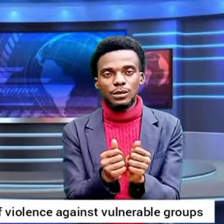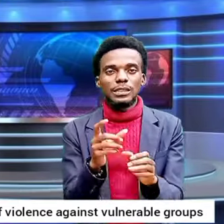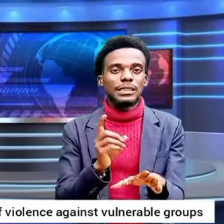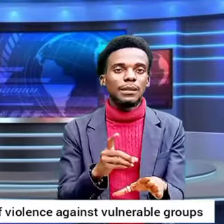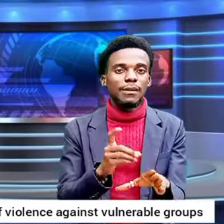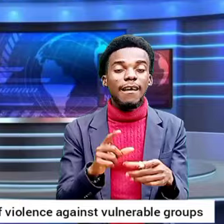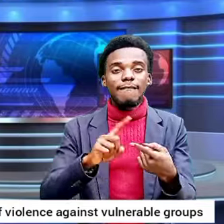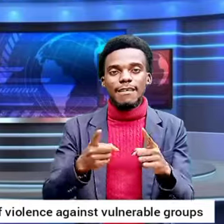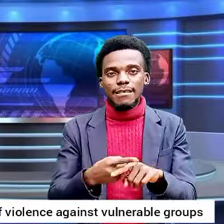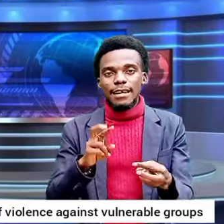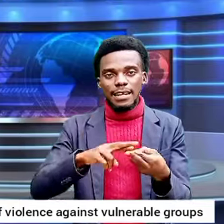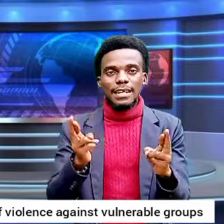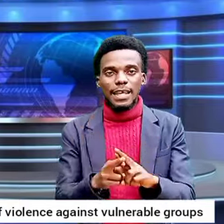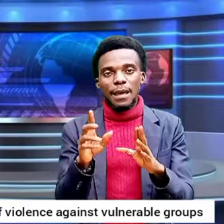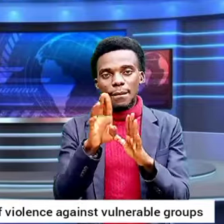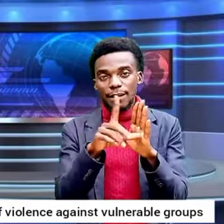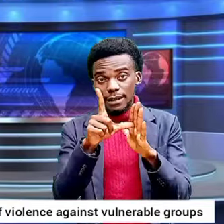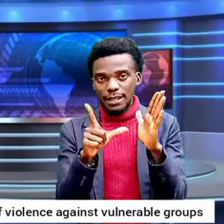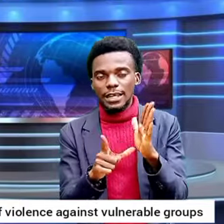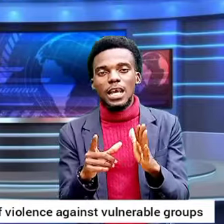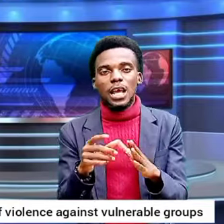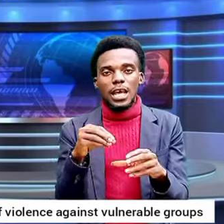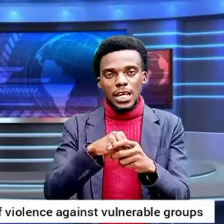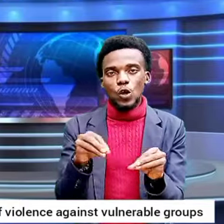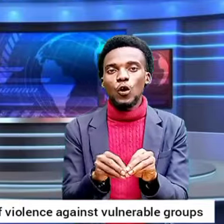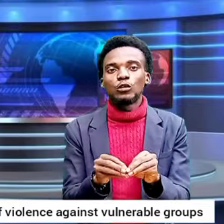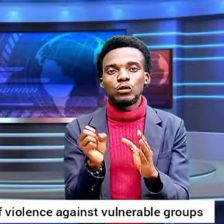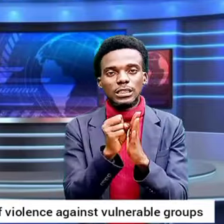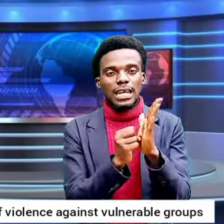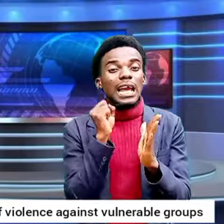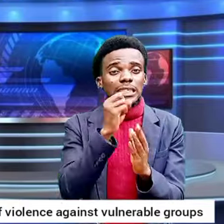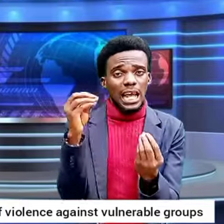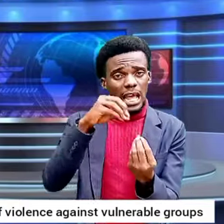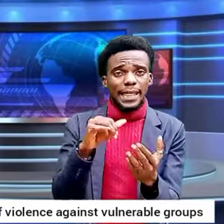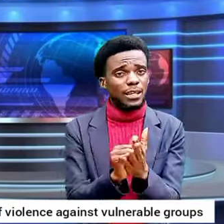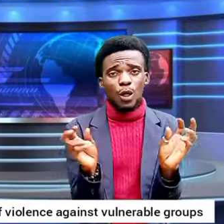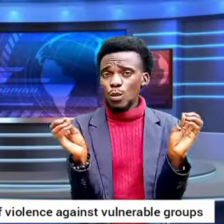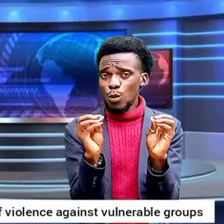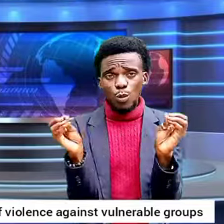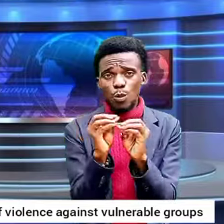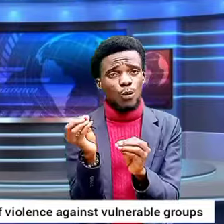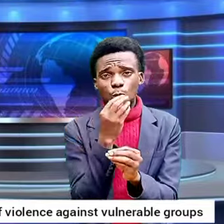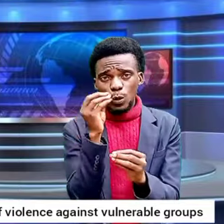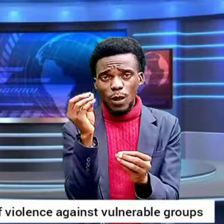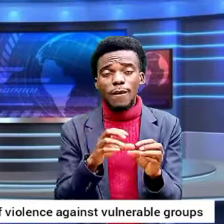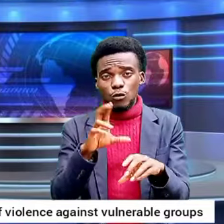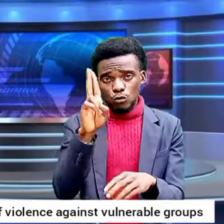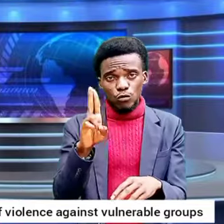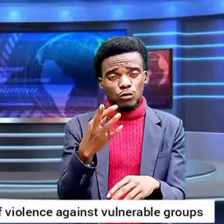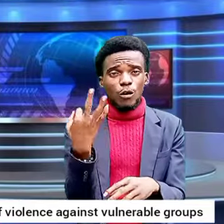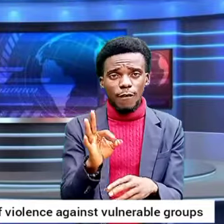or Law in Osun State. She added that there is no domestication of implementation of